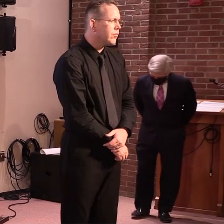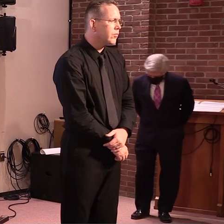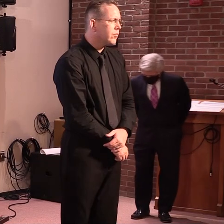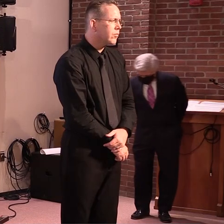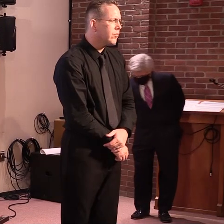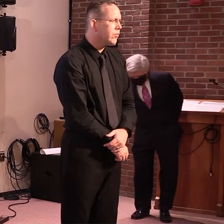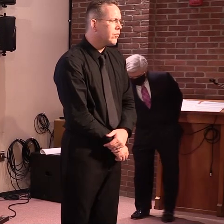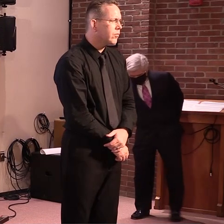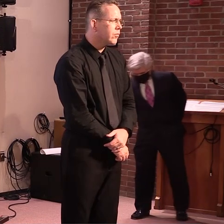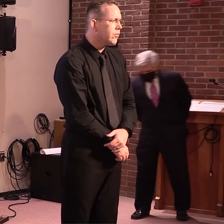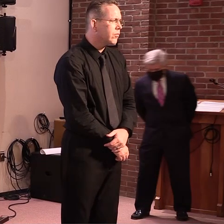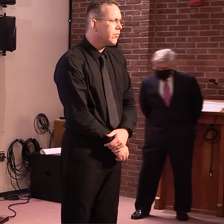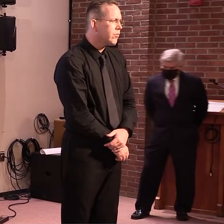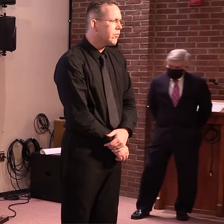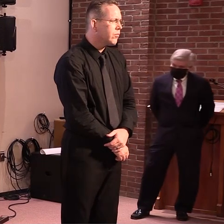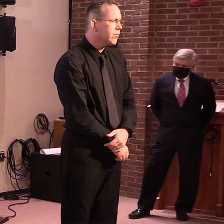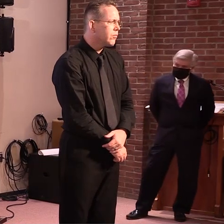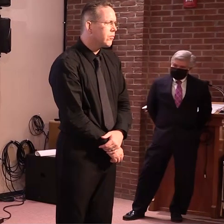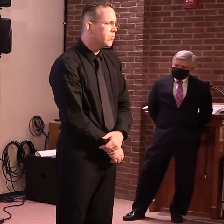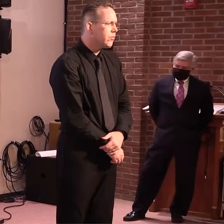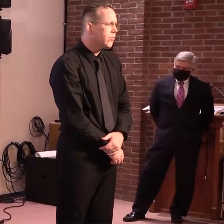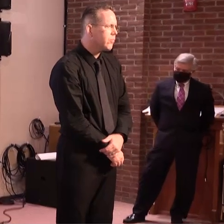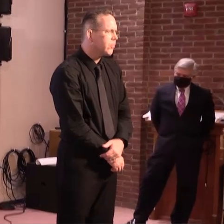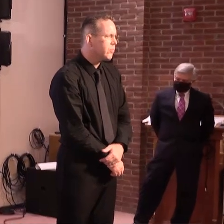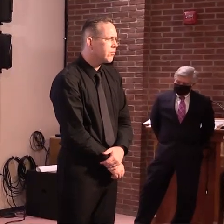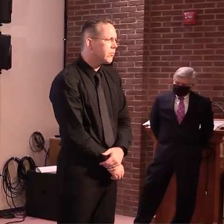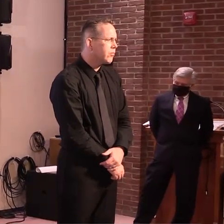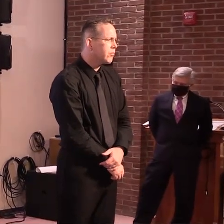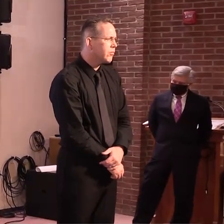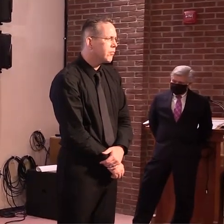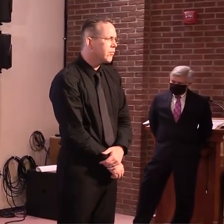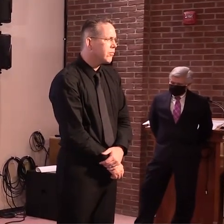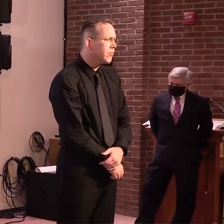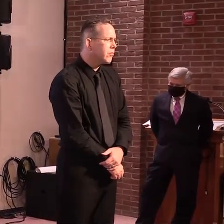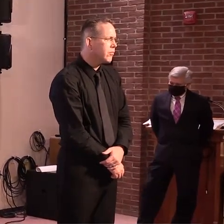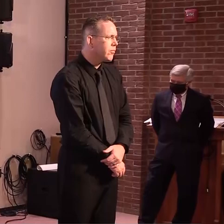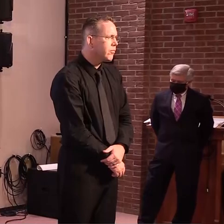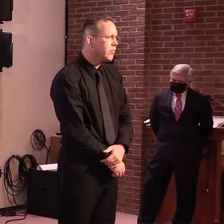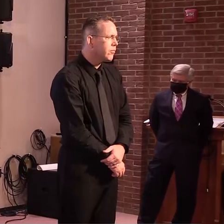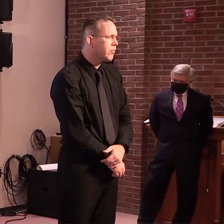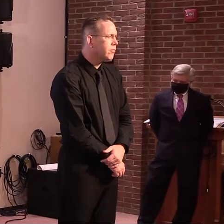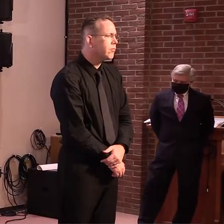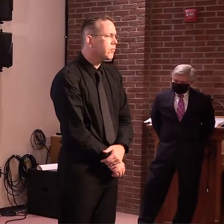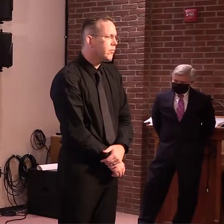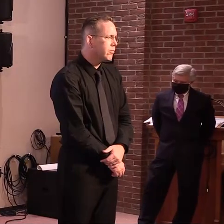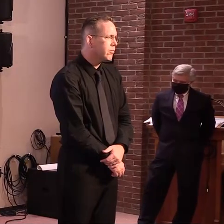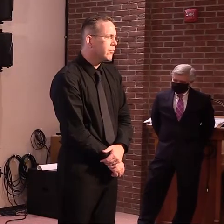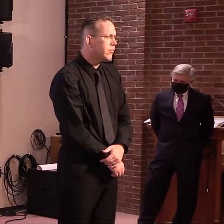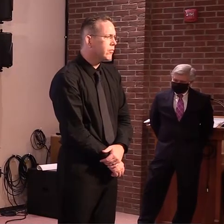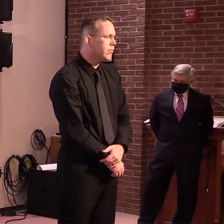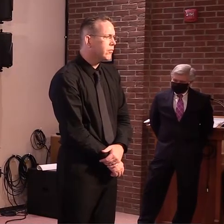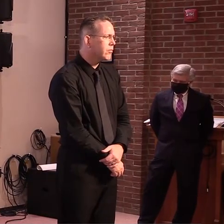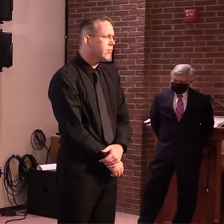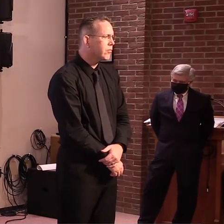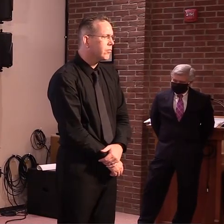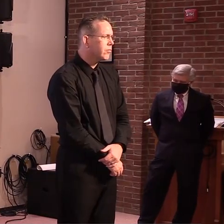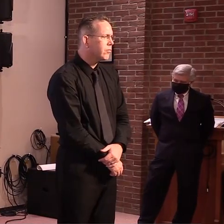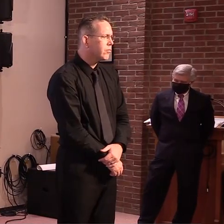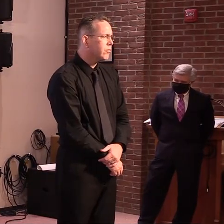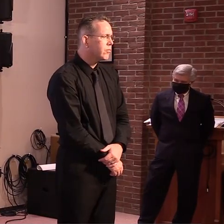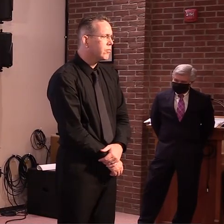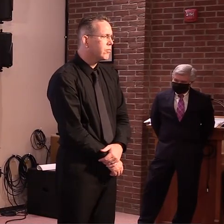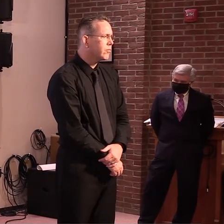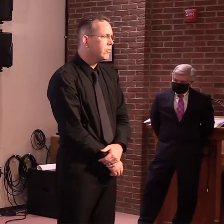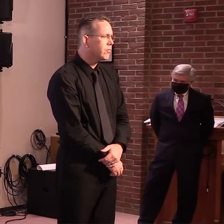tested 3 to 7 days after going to a protest, and you've, you know, asked all protesters to get tested, how are you going to make sure that that